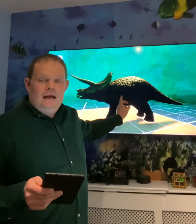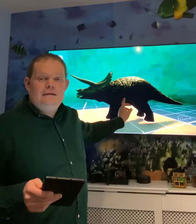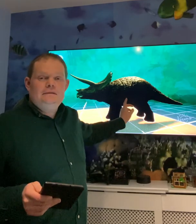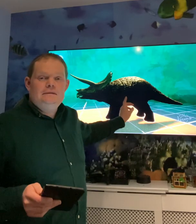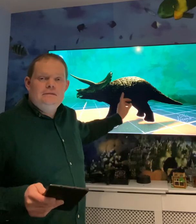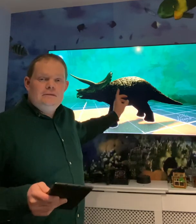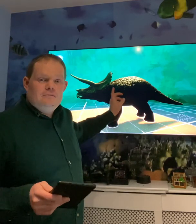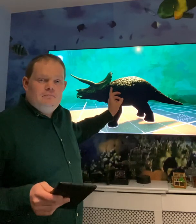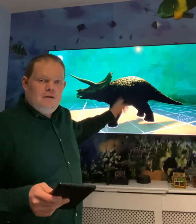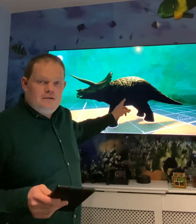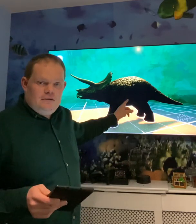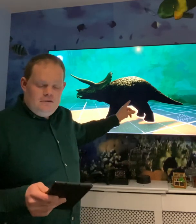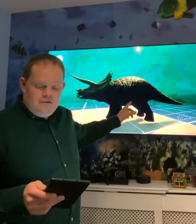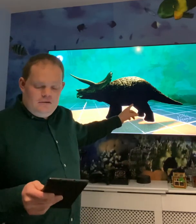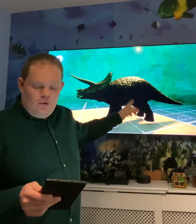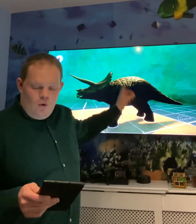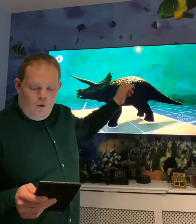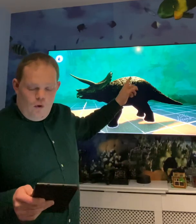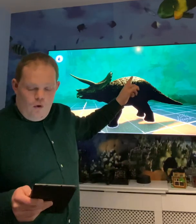7.9 meters or